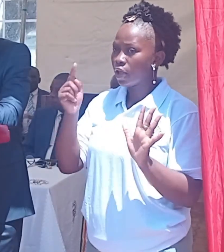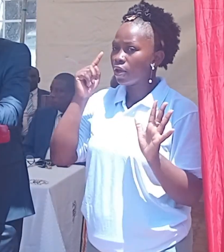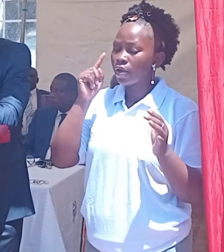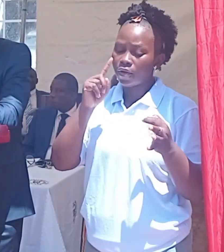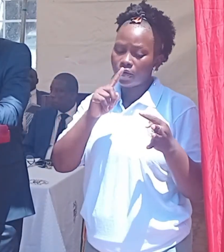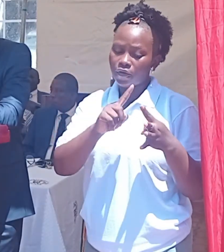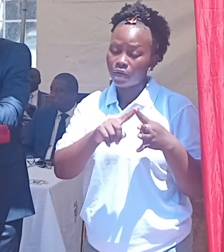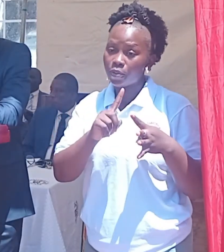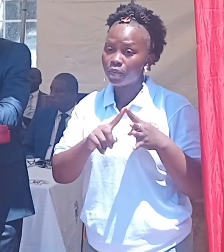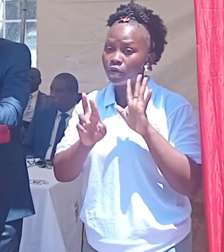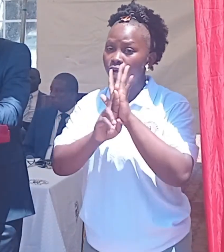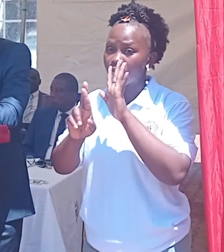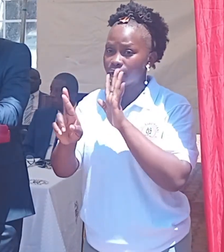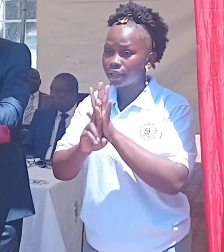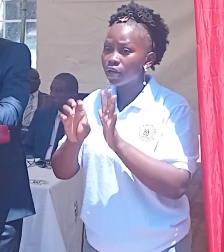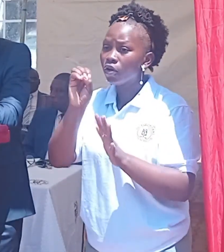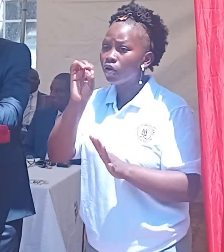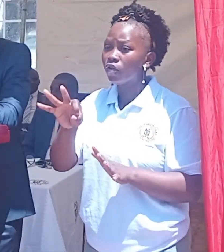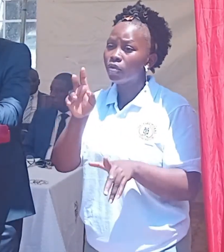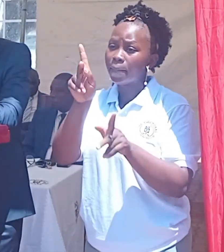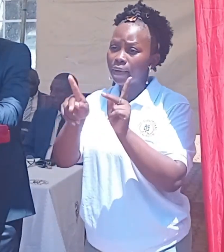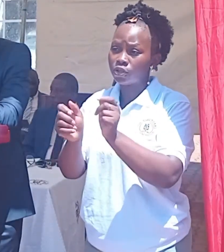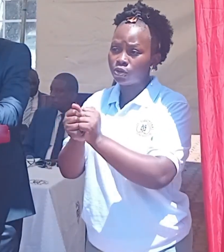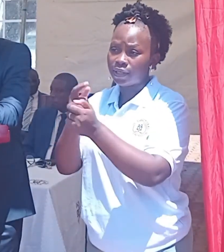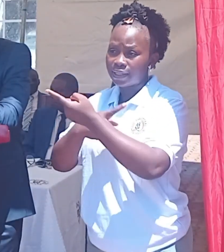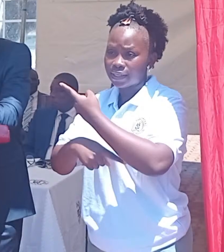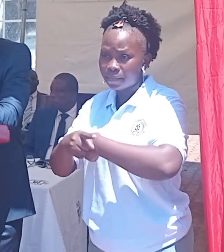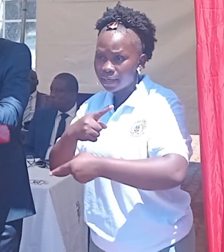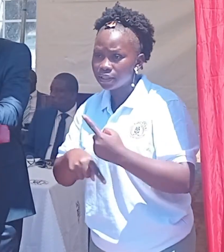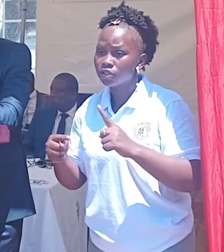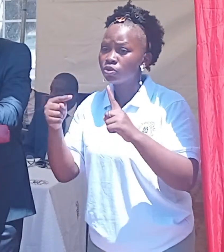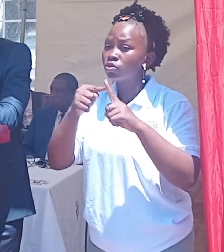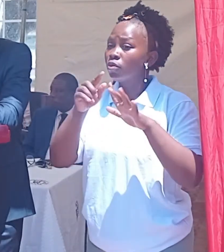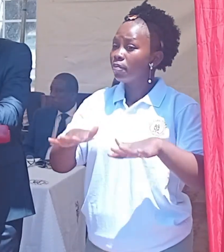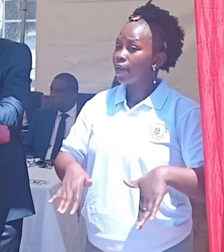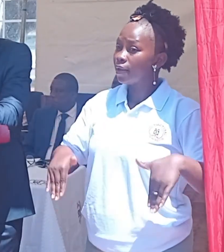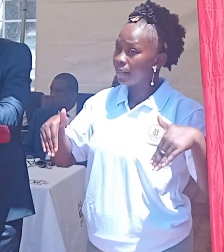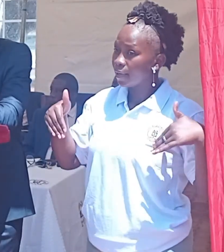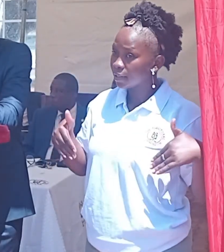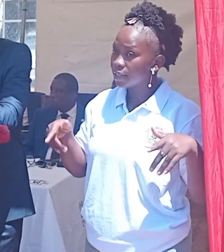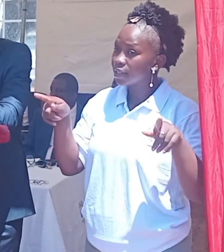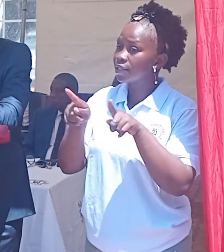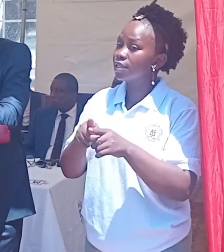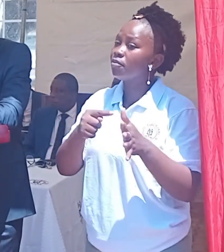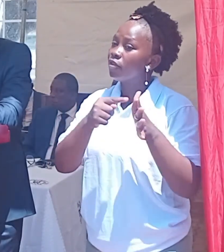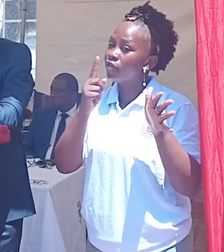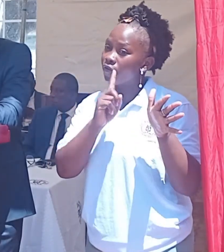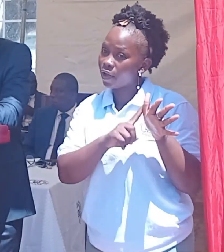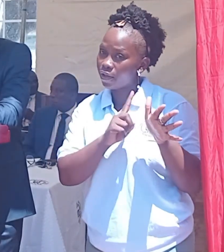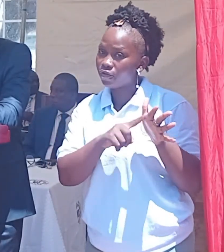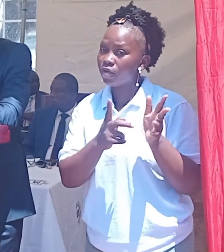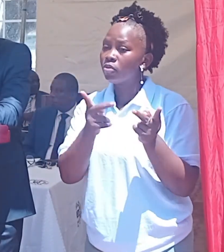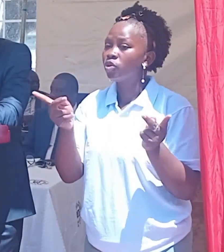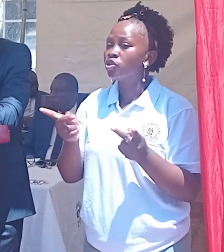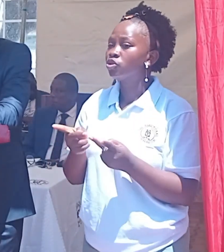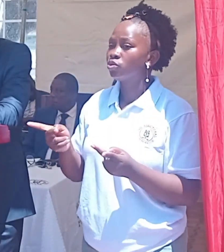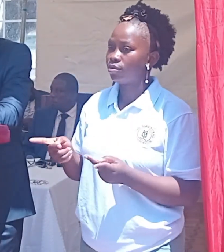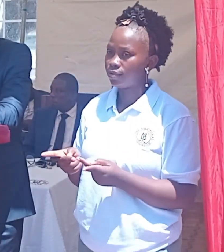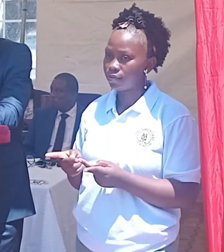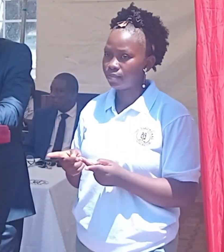4, representatives of persons with disabilities to parliament. These are also 5 positions.